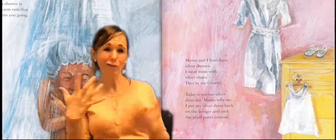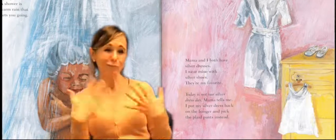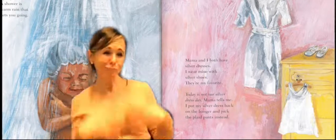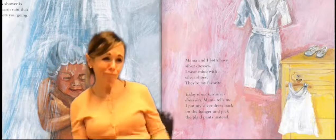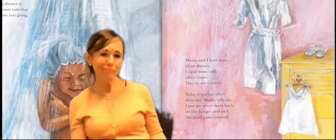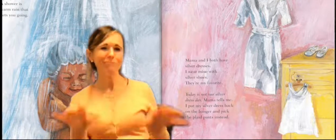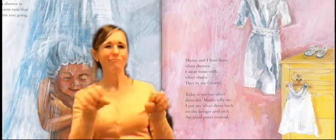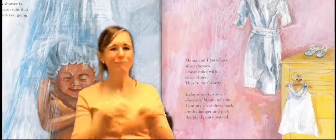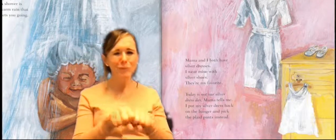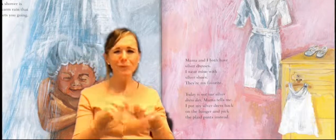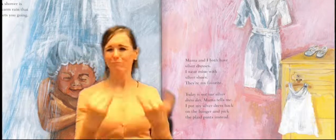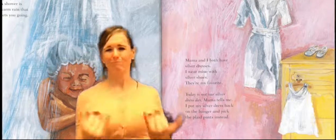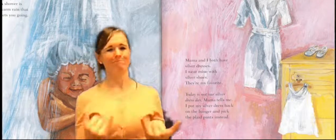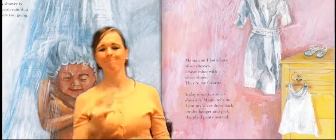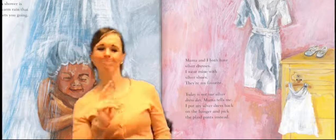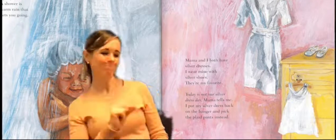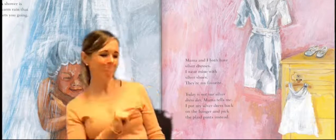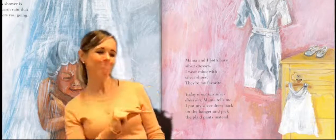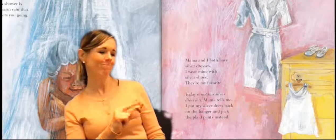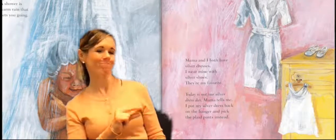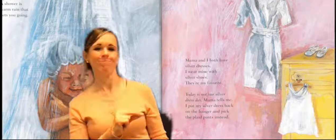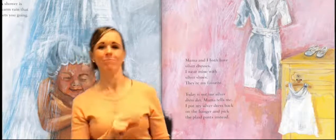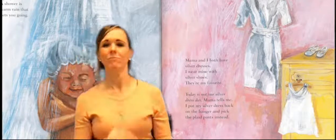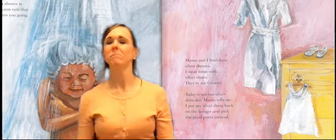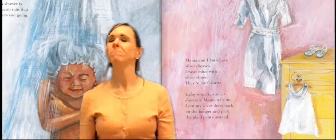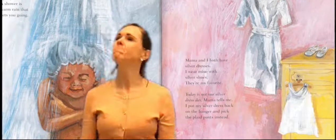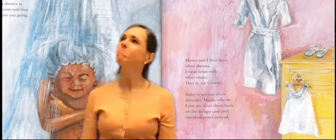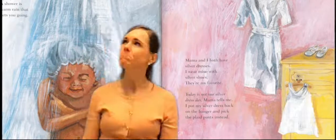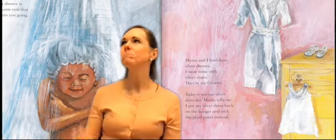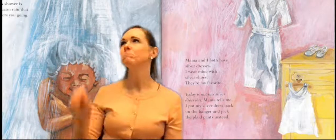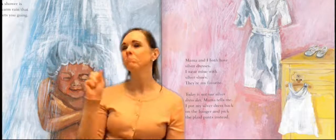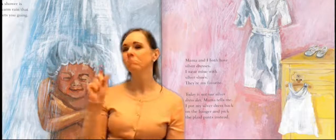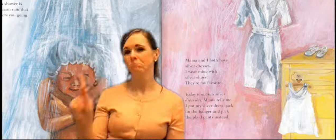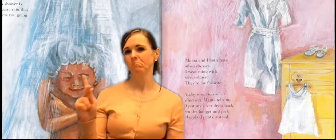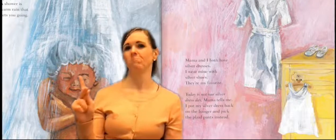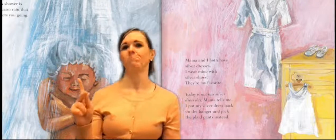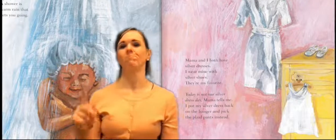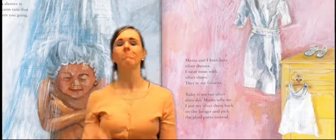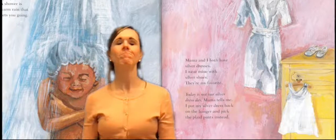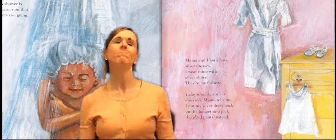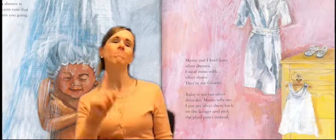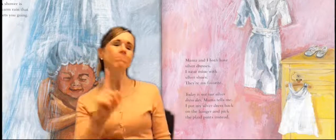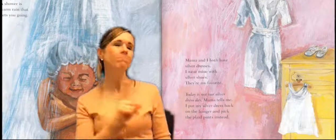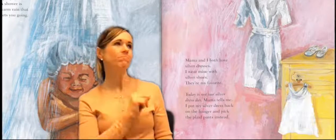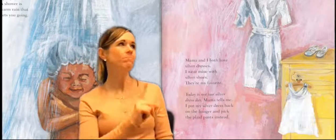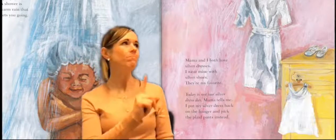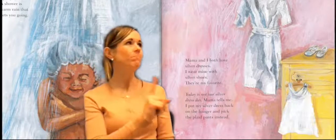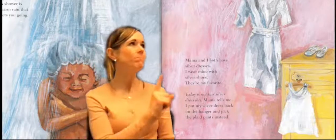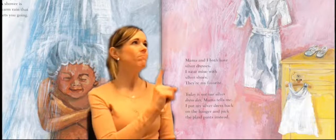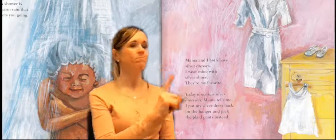same. But Mama says, the silver dress and shoes today? No.